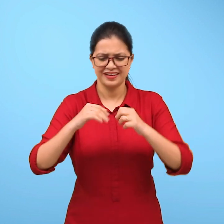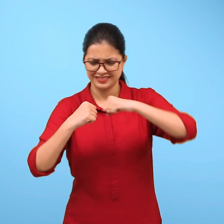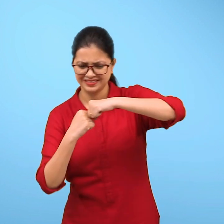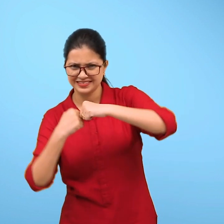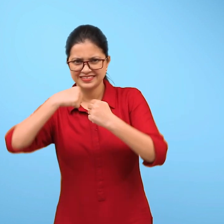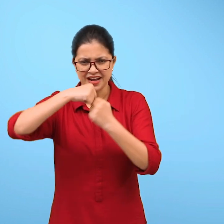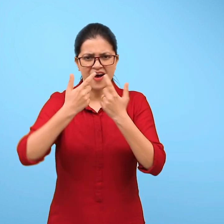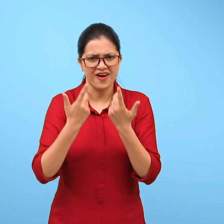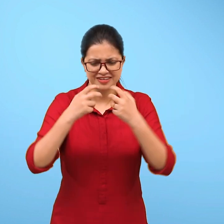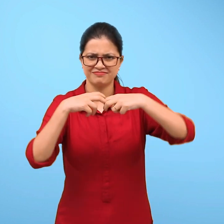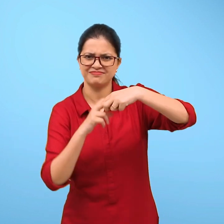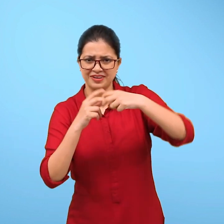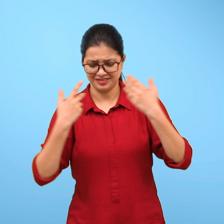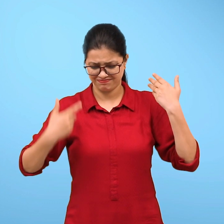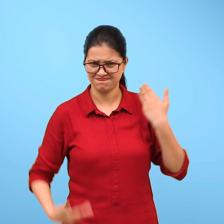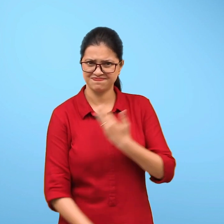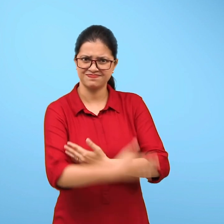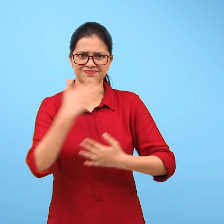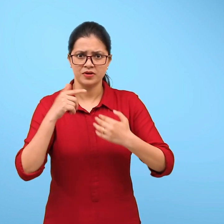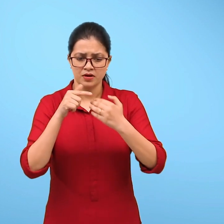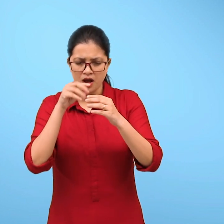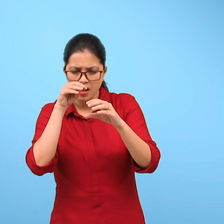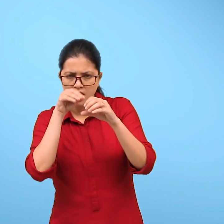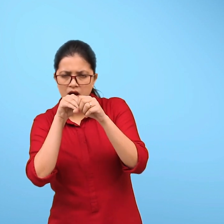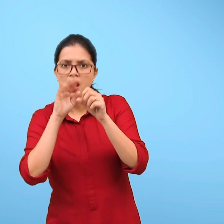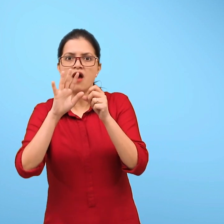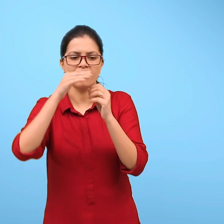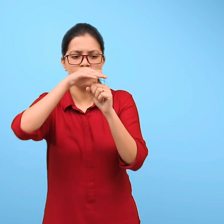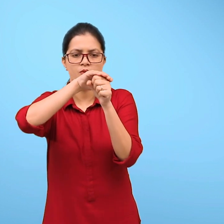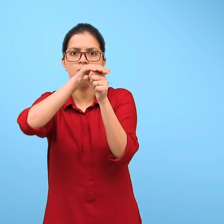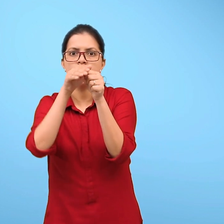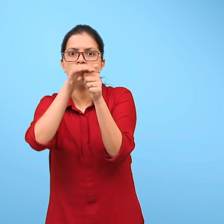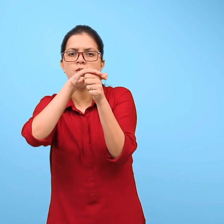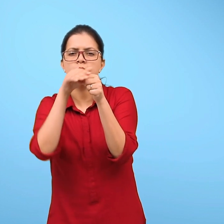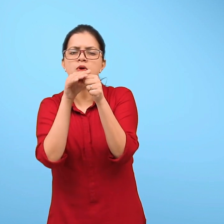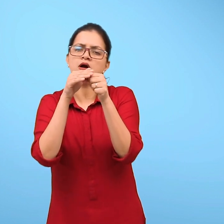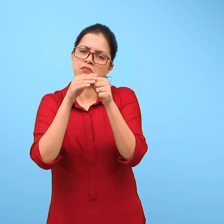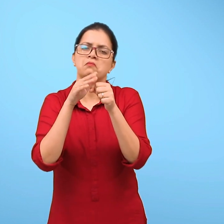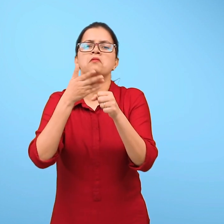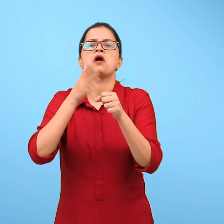We have seen that our skeleton is made up of many bones, joints, and cartilage.